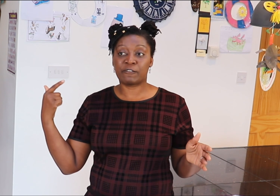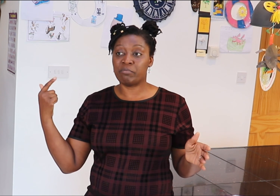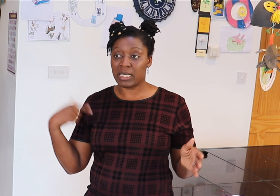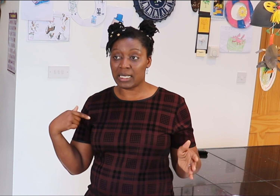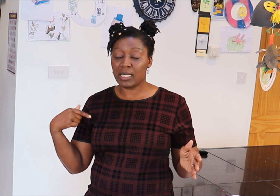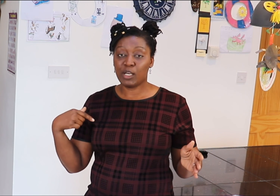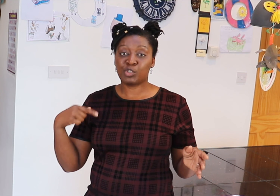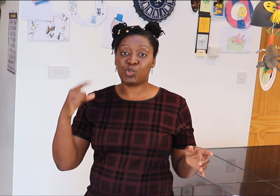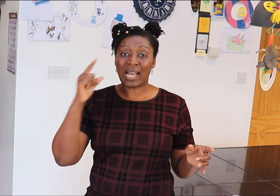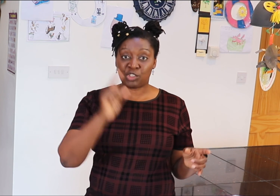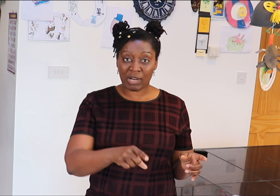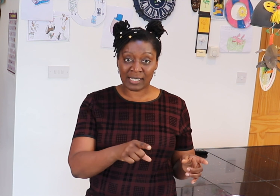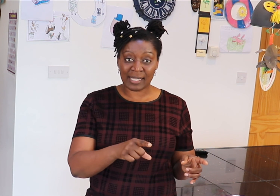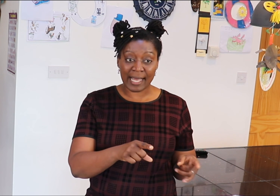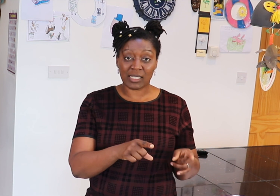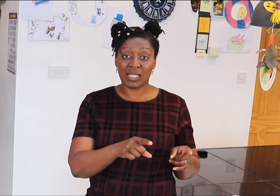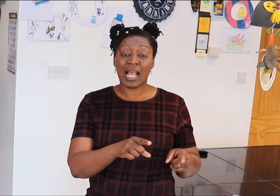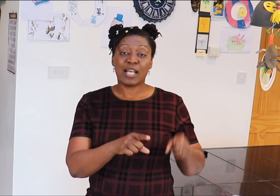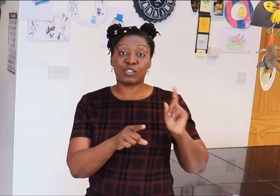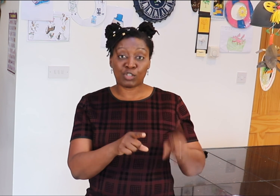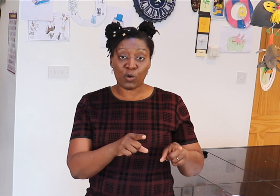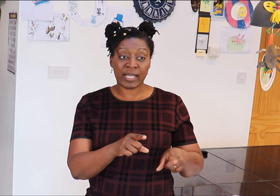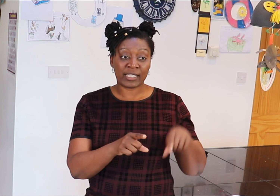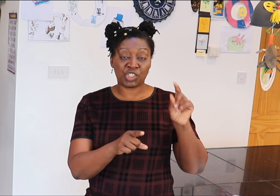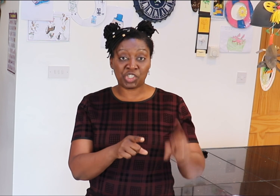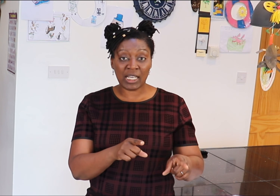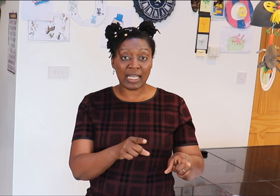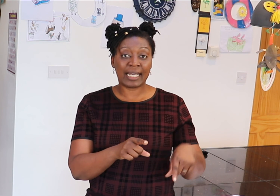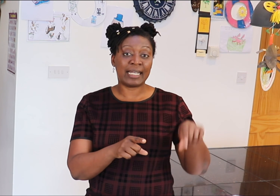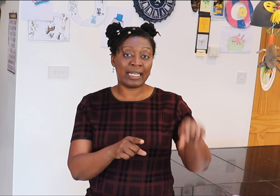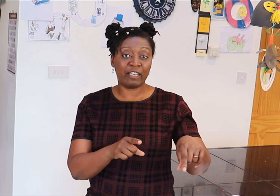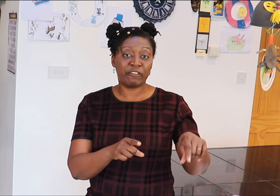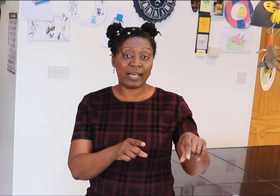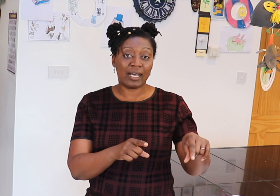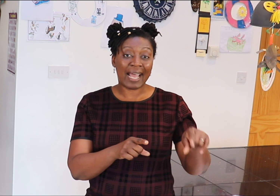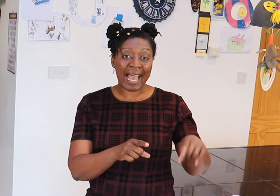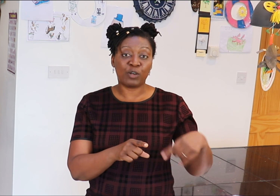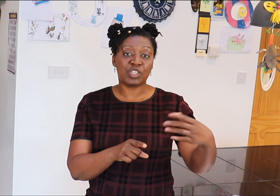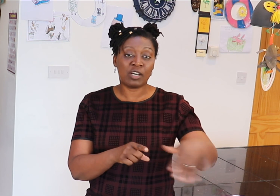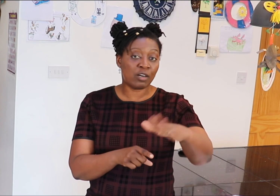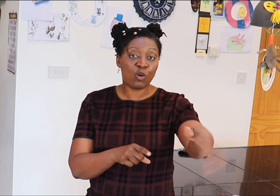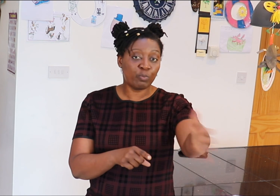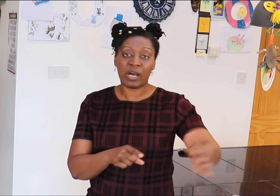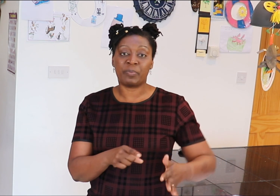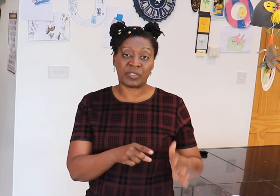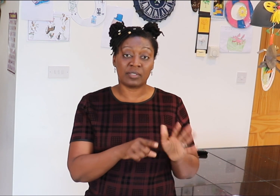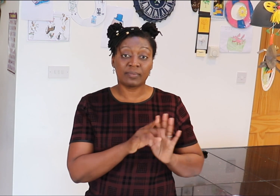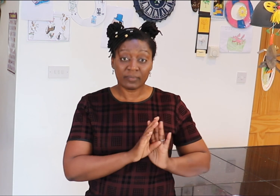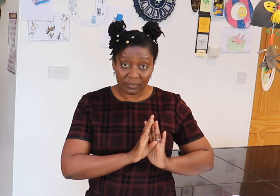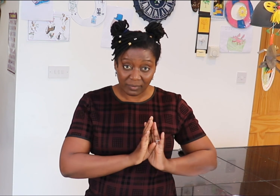for me to address that so that she can live out her own purpose